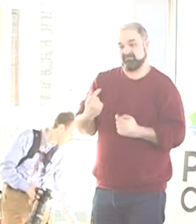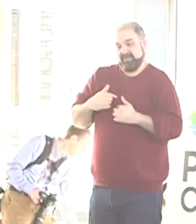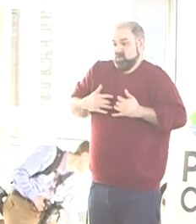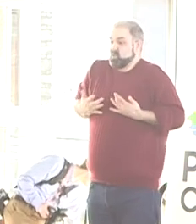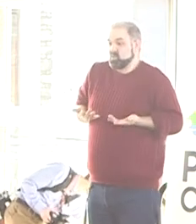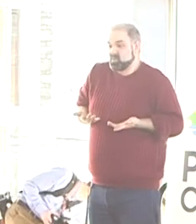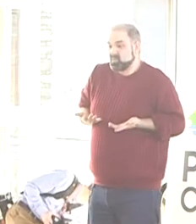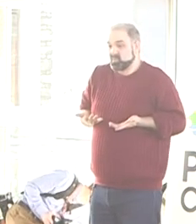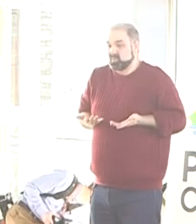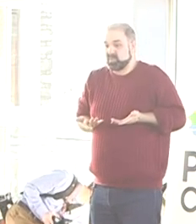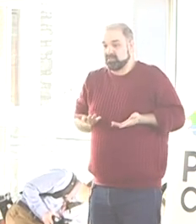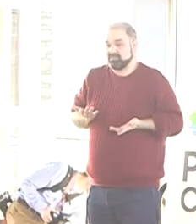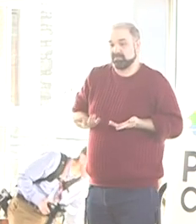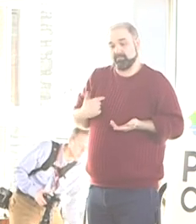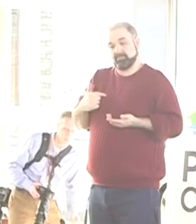concerned,